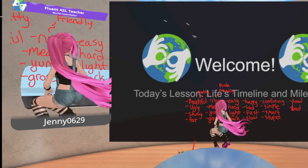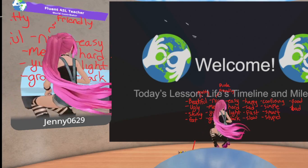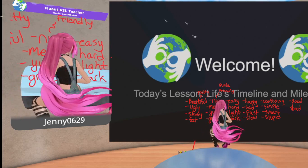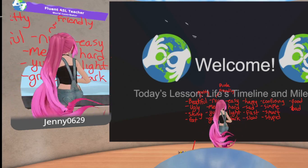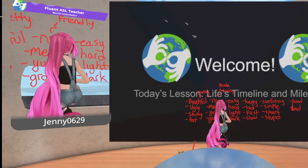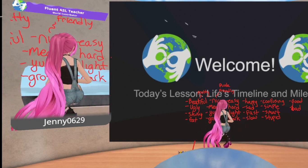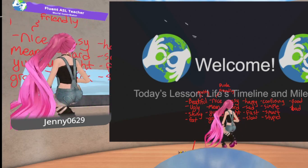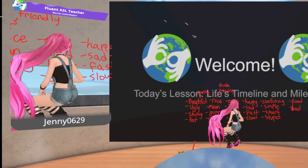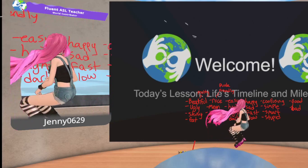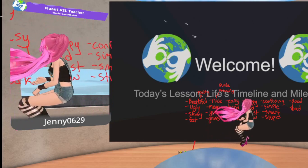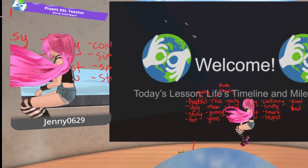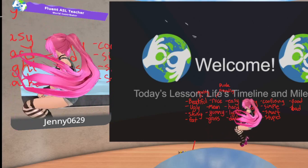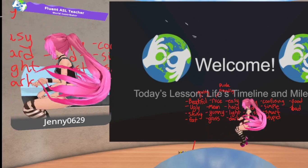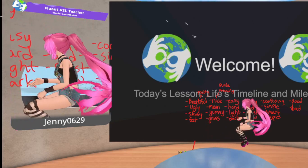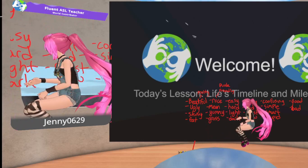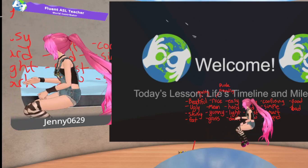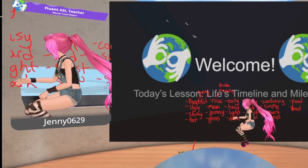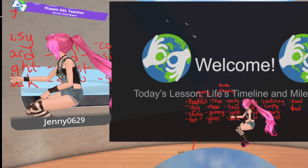Good.